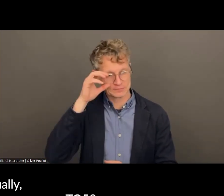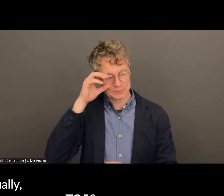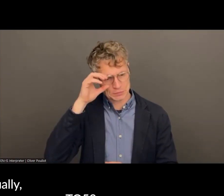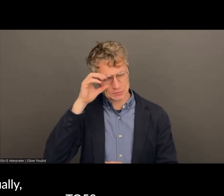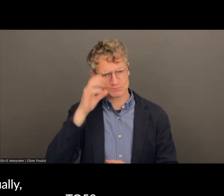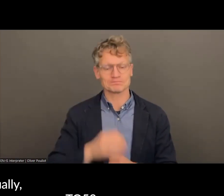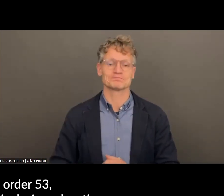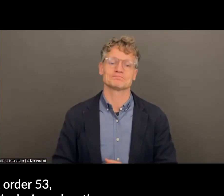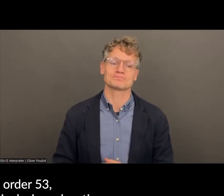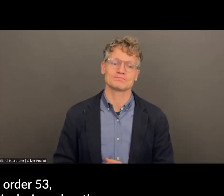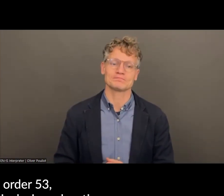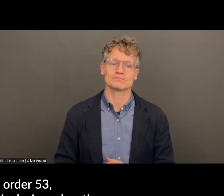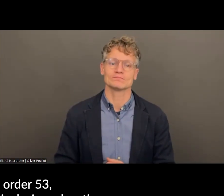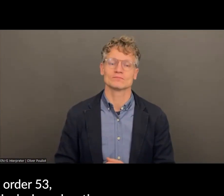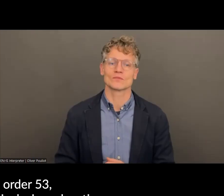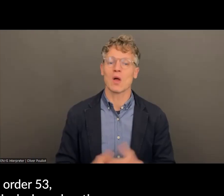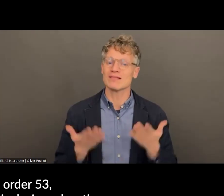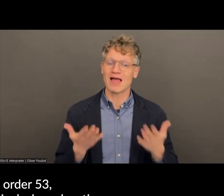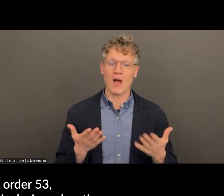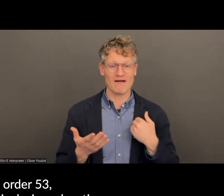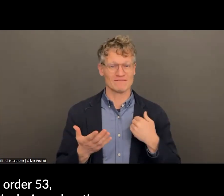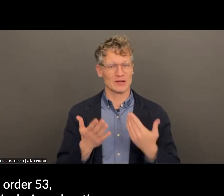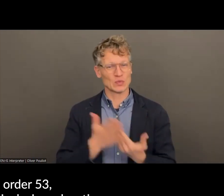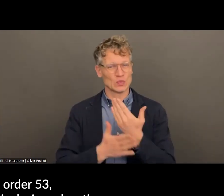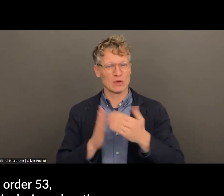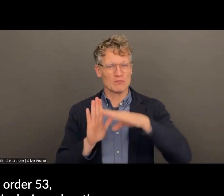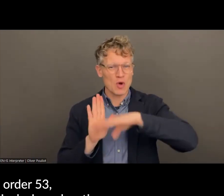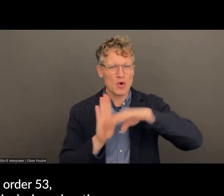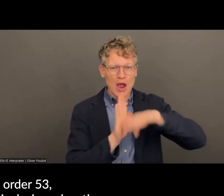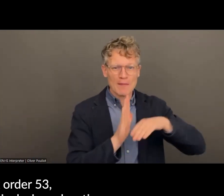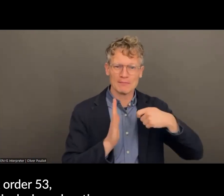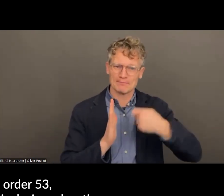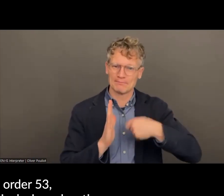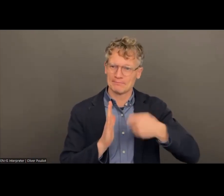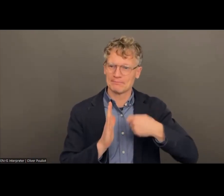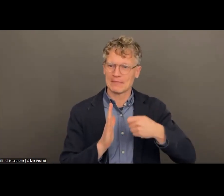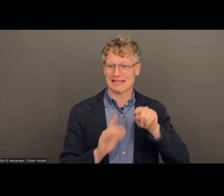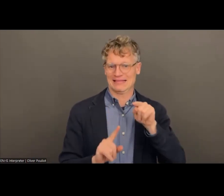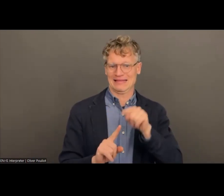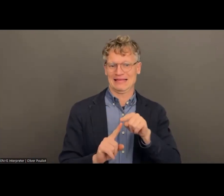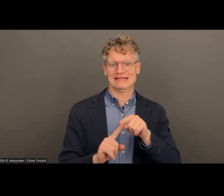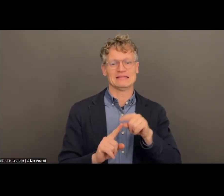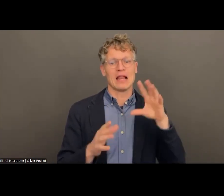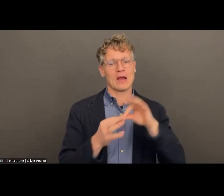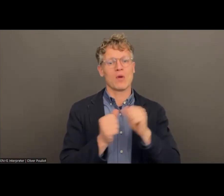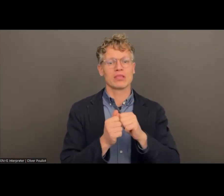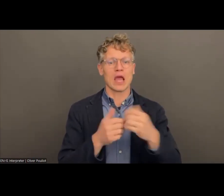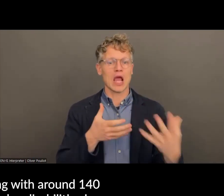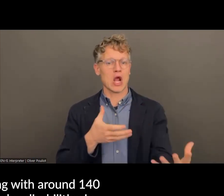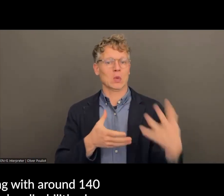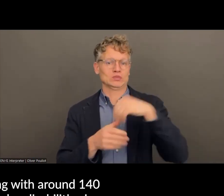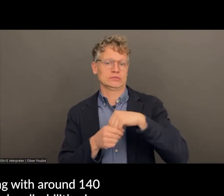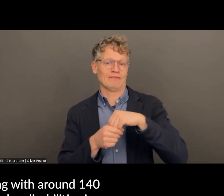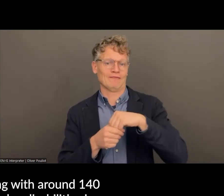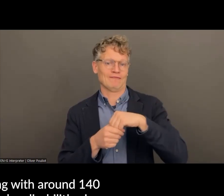flagship program, we call it Task Order 53, which is focused on inclusive education. And